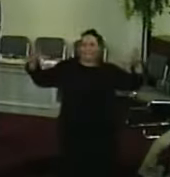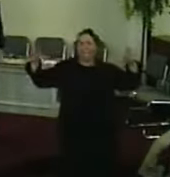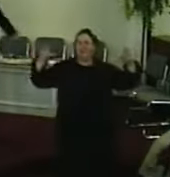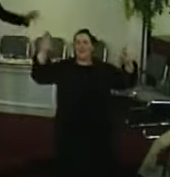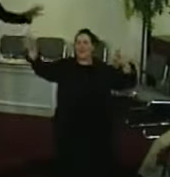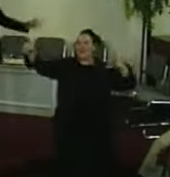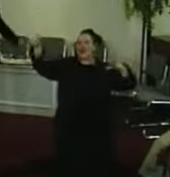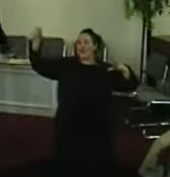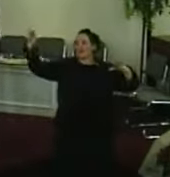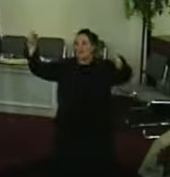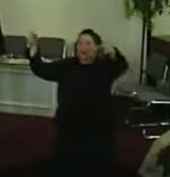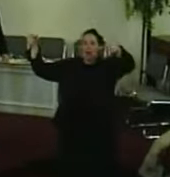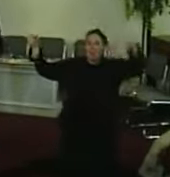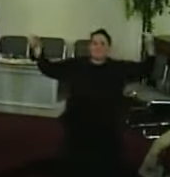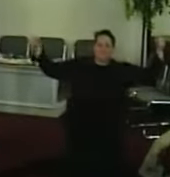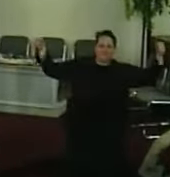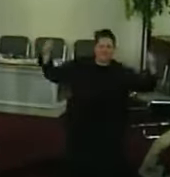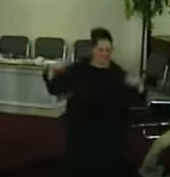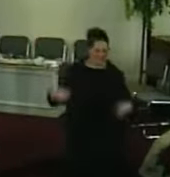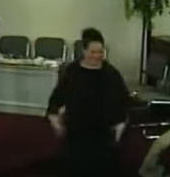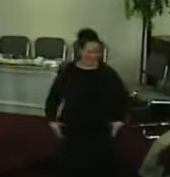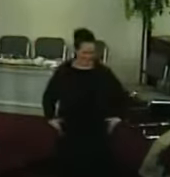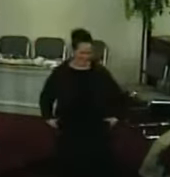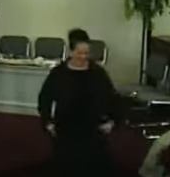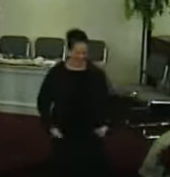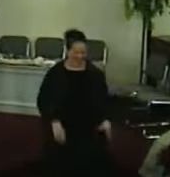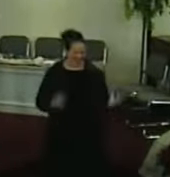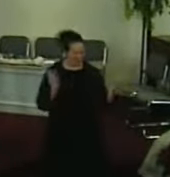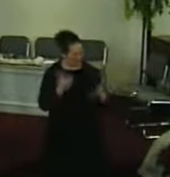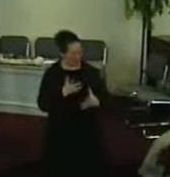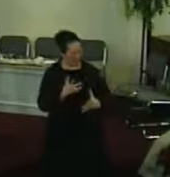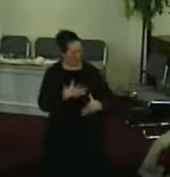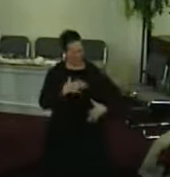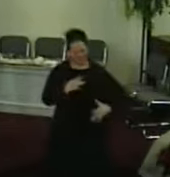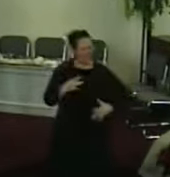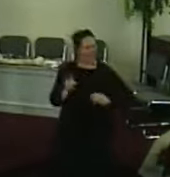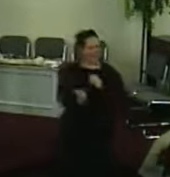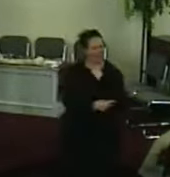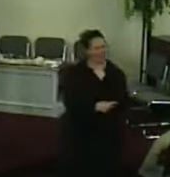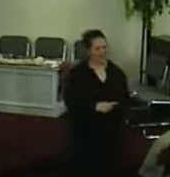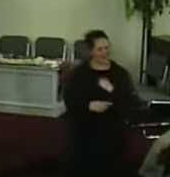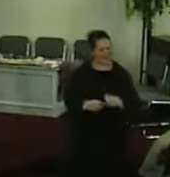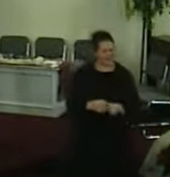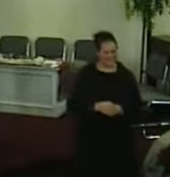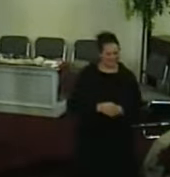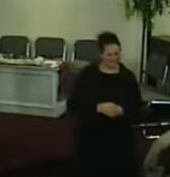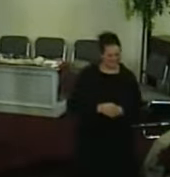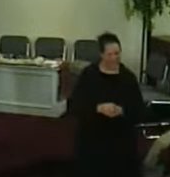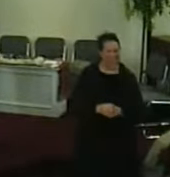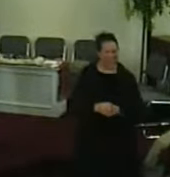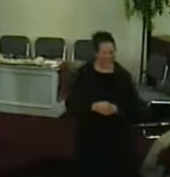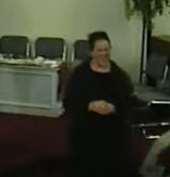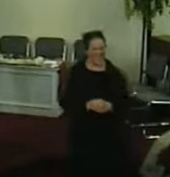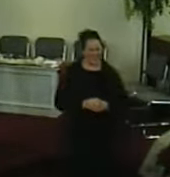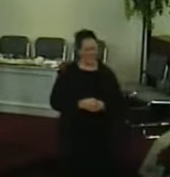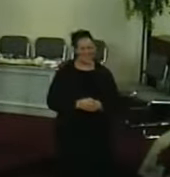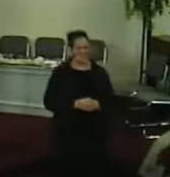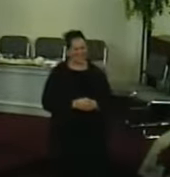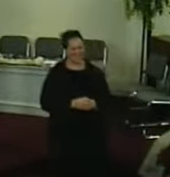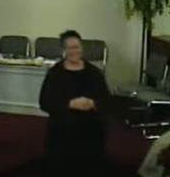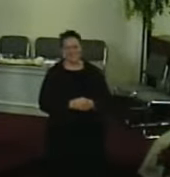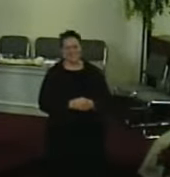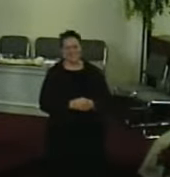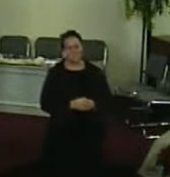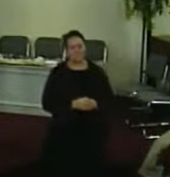We'll start filling up the basement. Woo, I like trials. Say, yeah, you